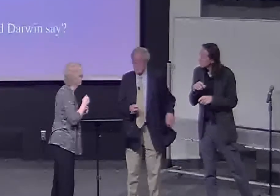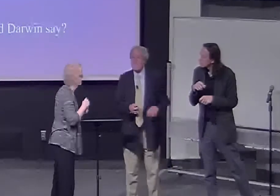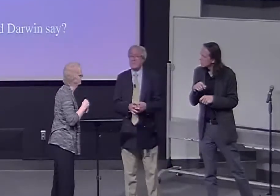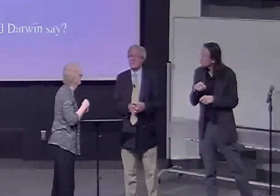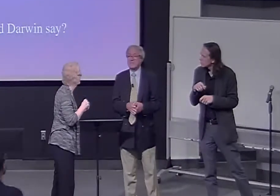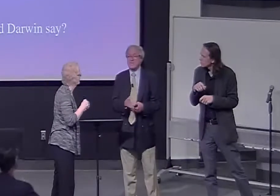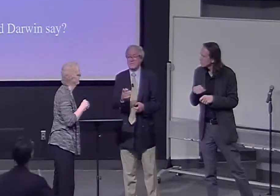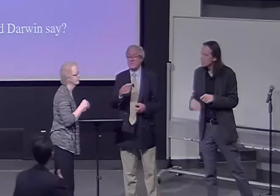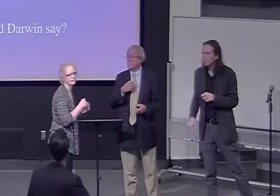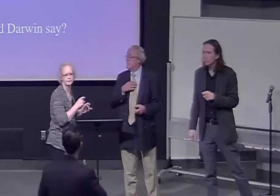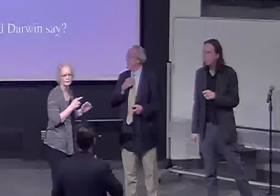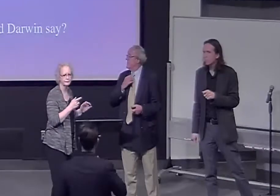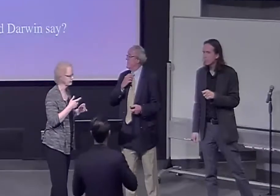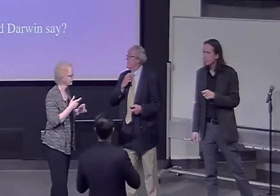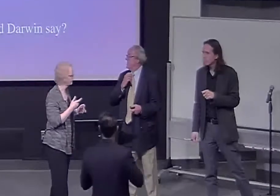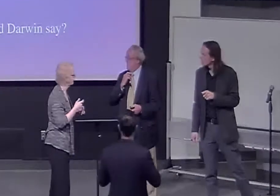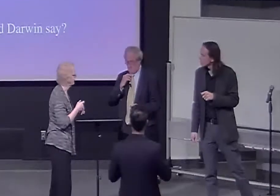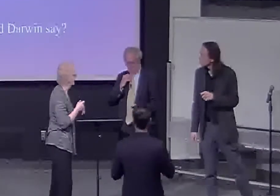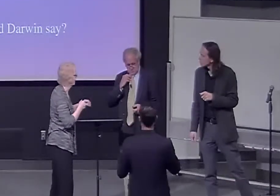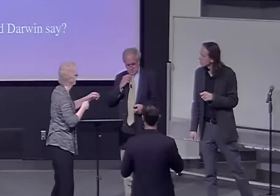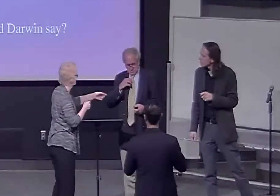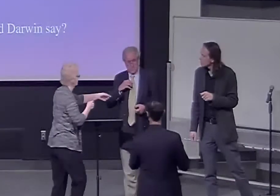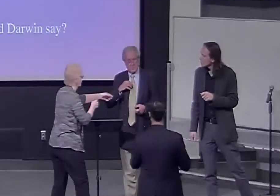Oh, the technician.